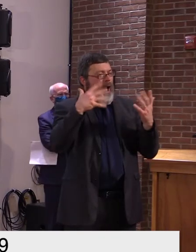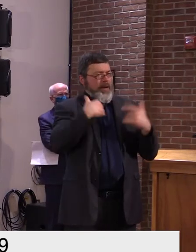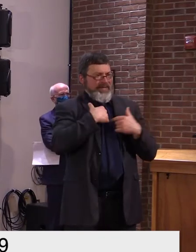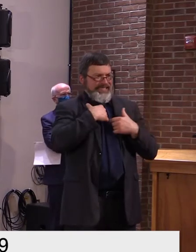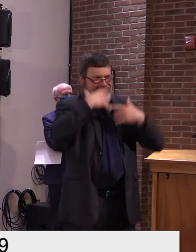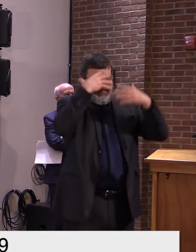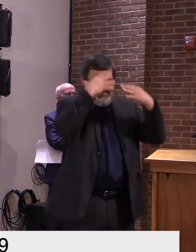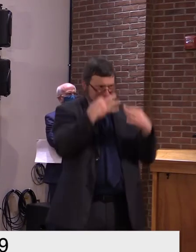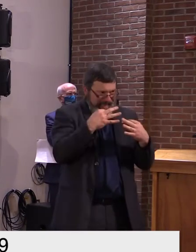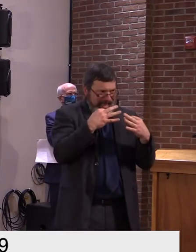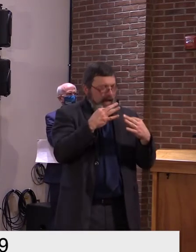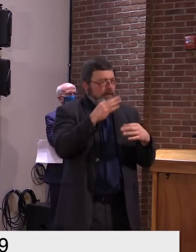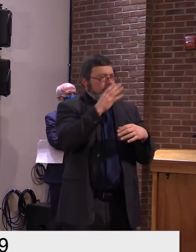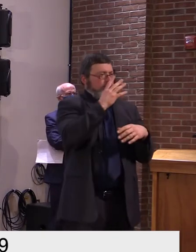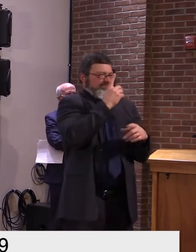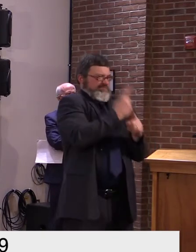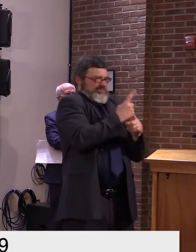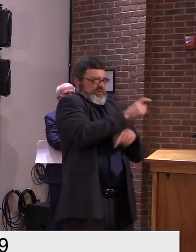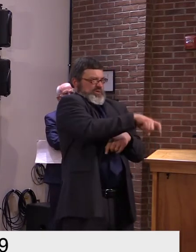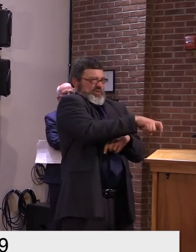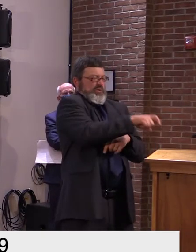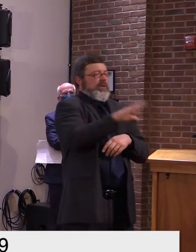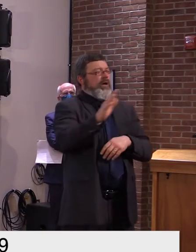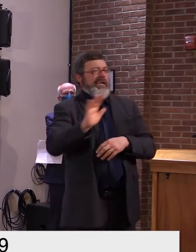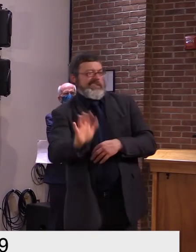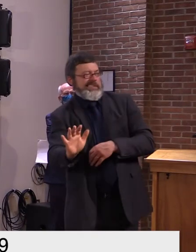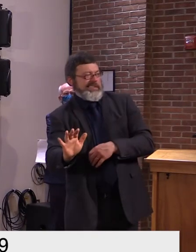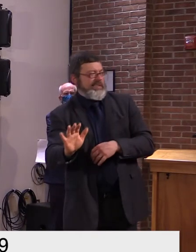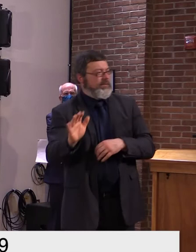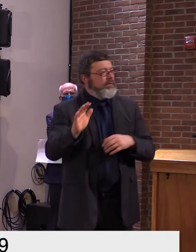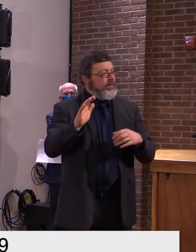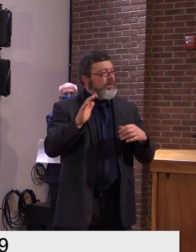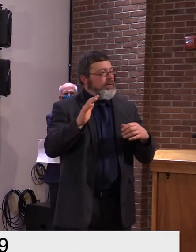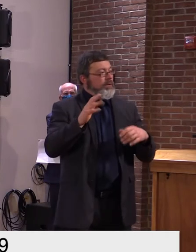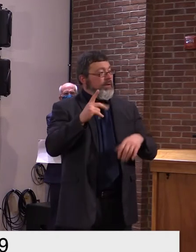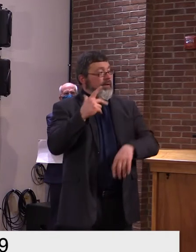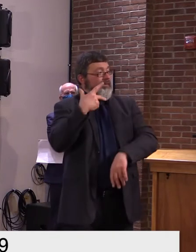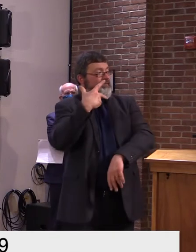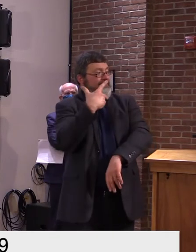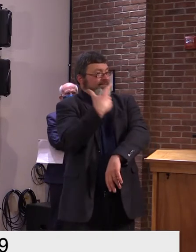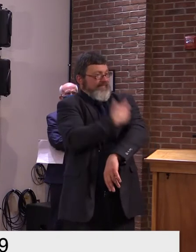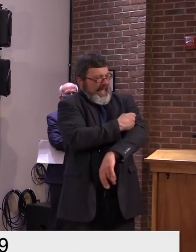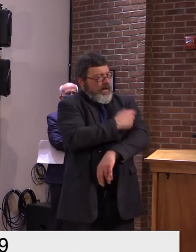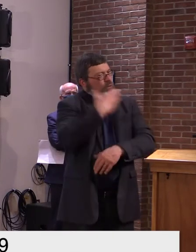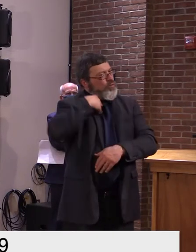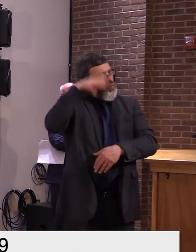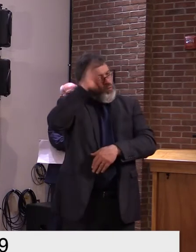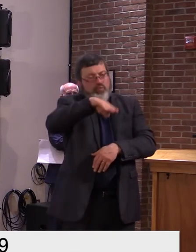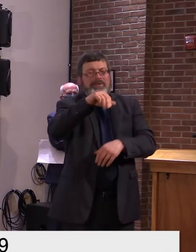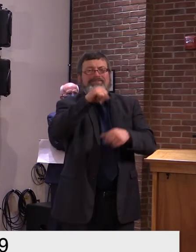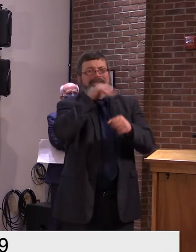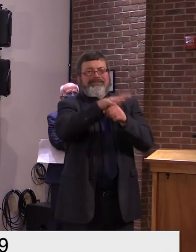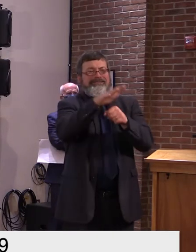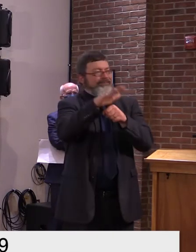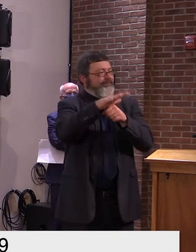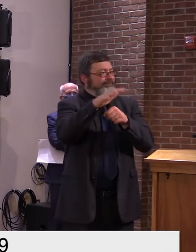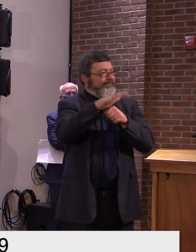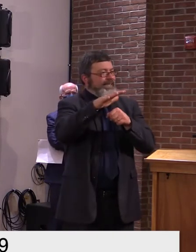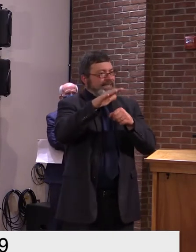resource, which vaccines should be considered a scarce resource for the next several months, actually. Okay?